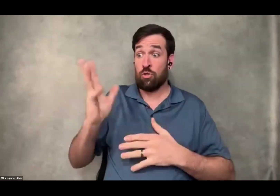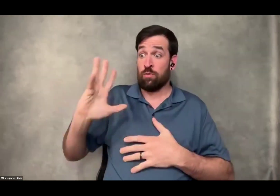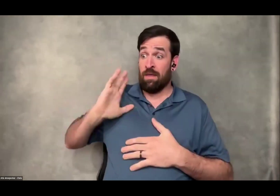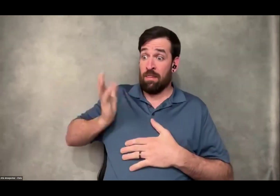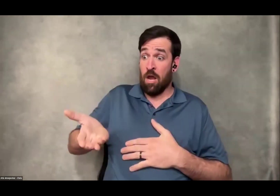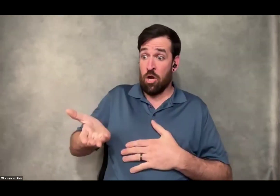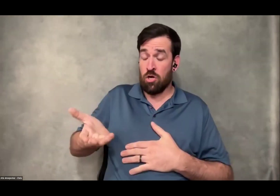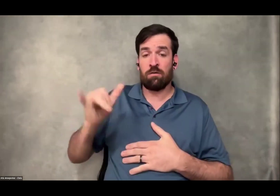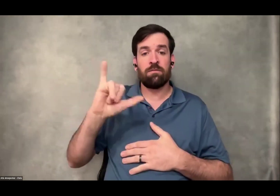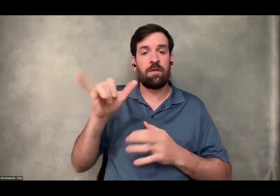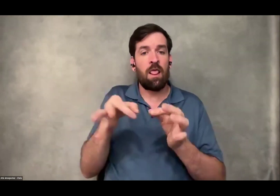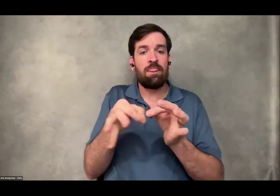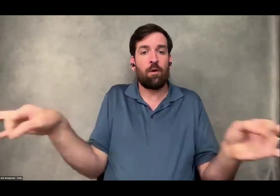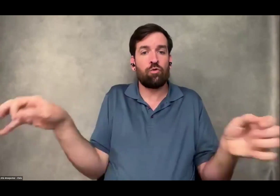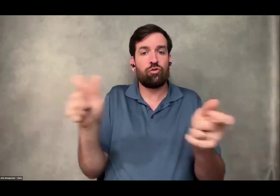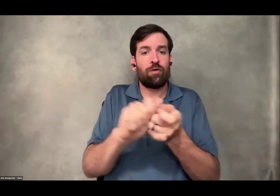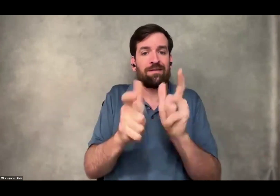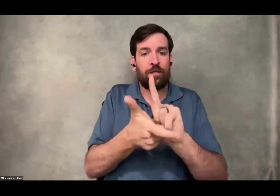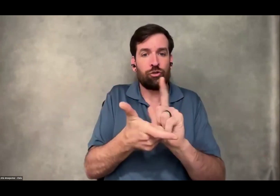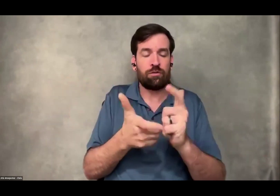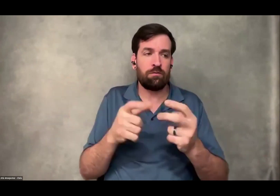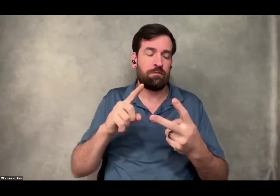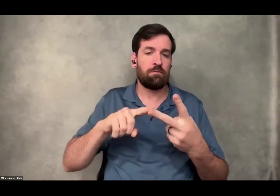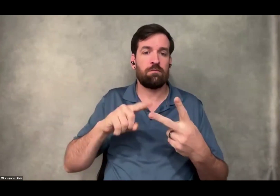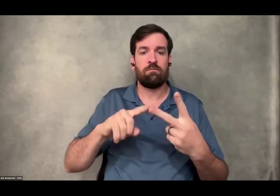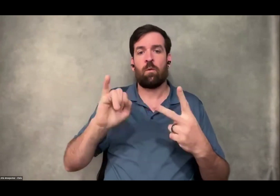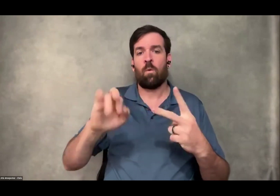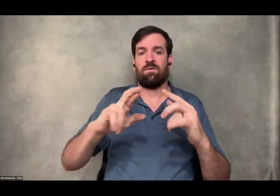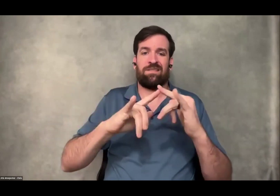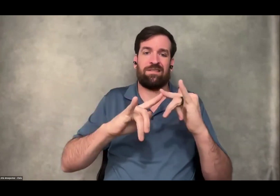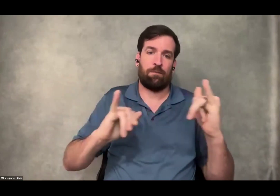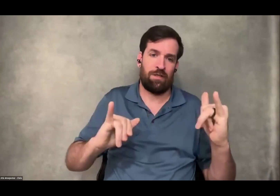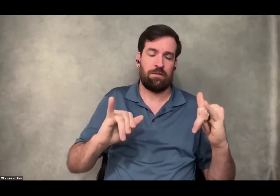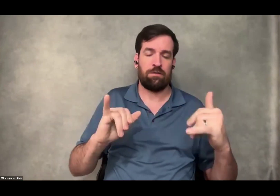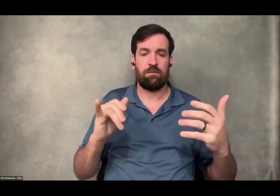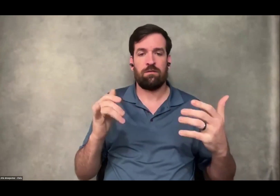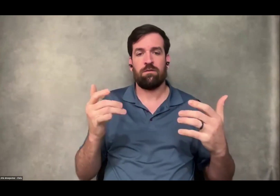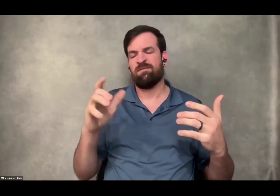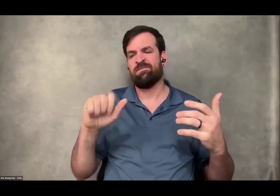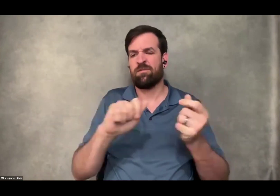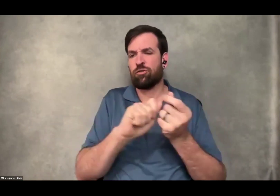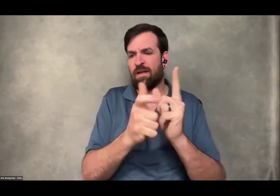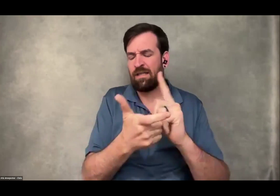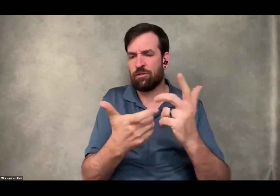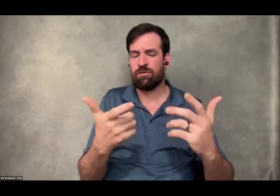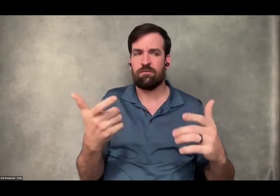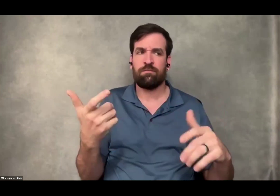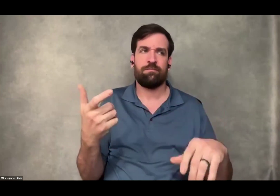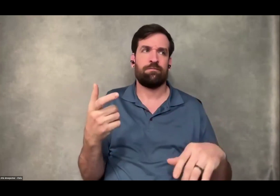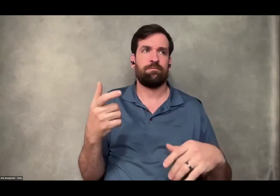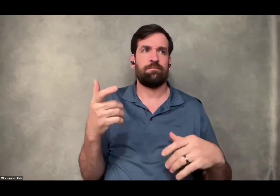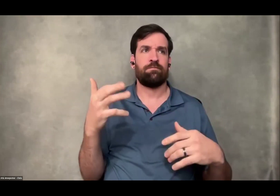there, such as language translation, for example, or simultaneous, or translation,